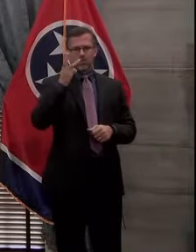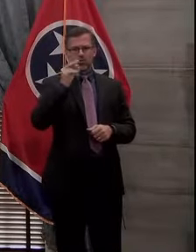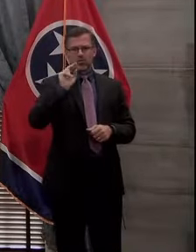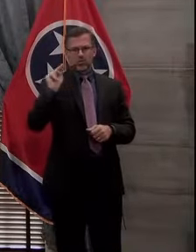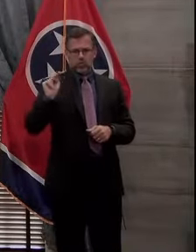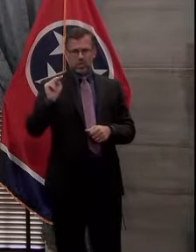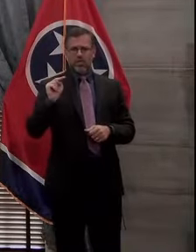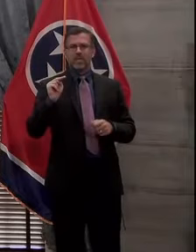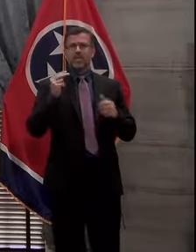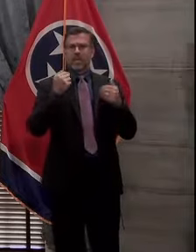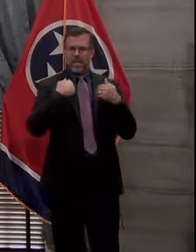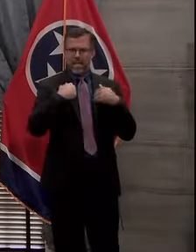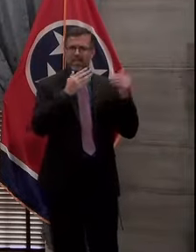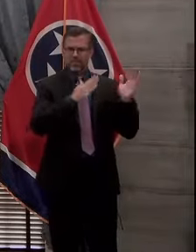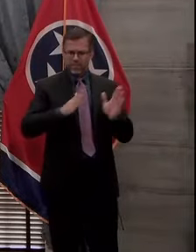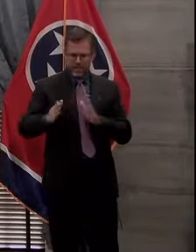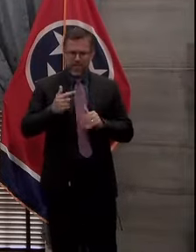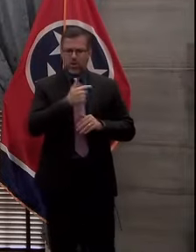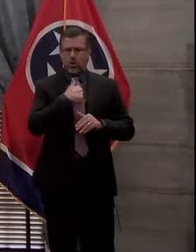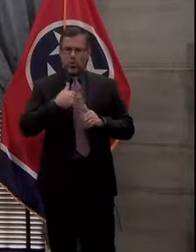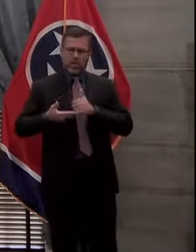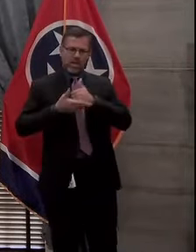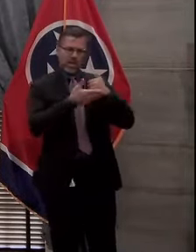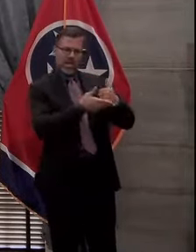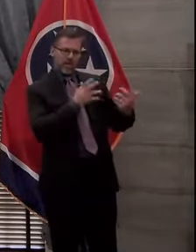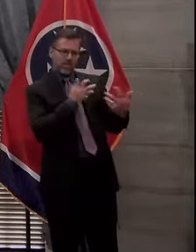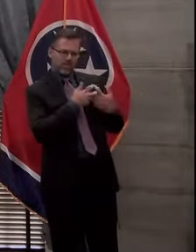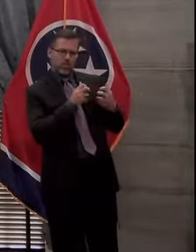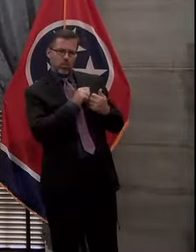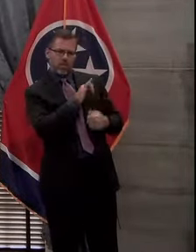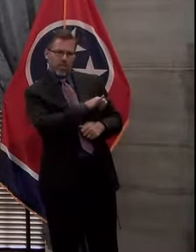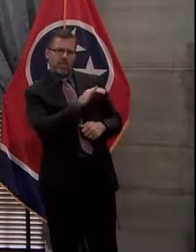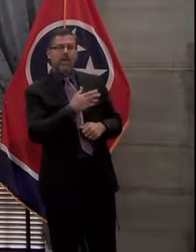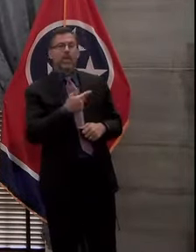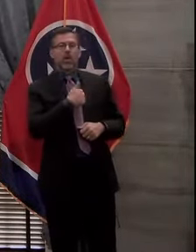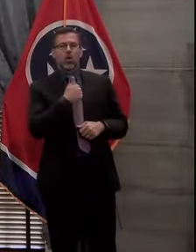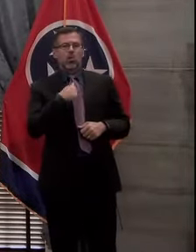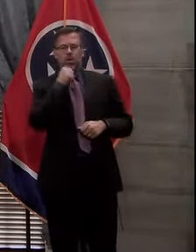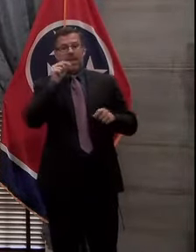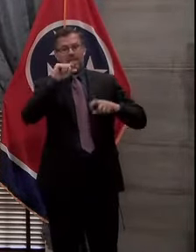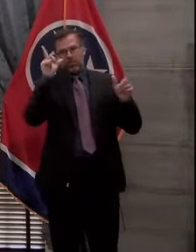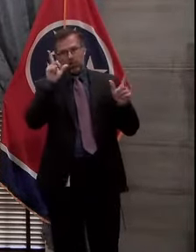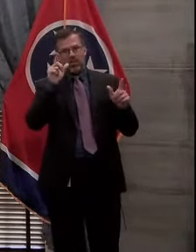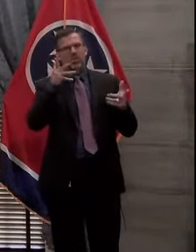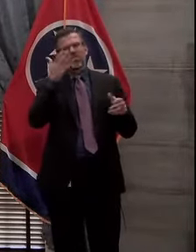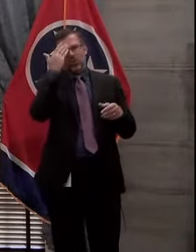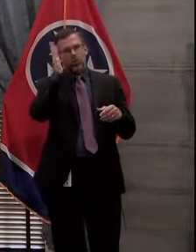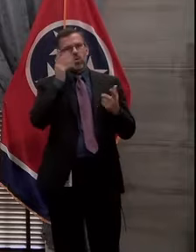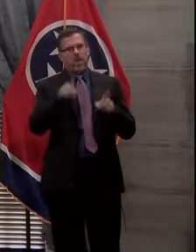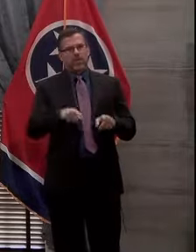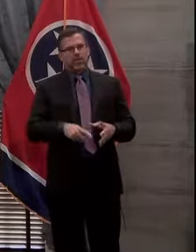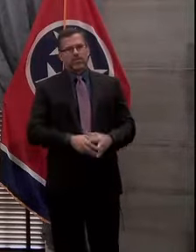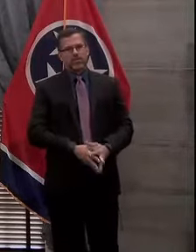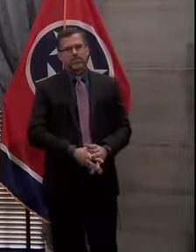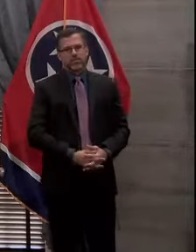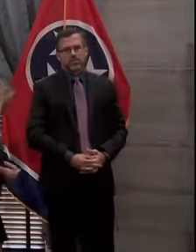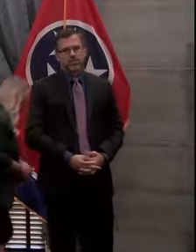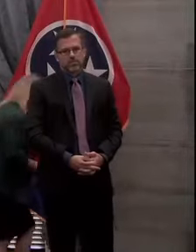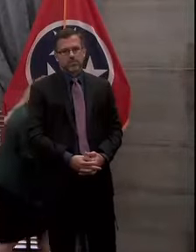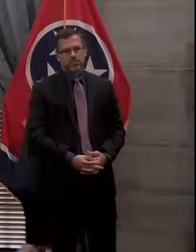been assisting her department with that. And so not alarmed because we know it's going to happen.